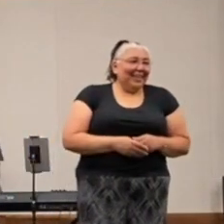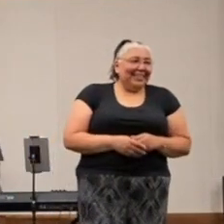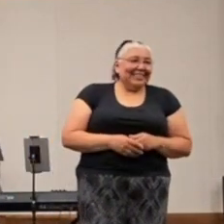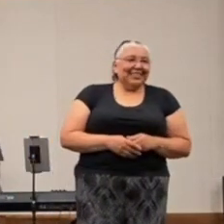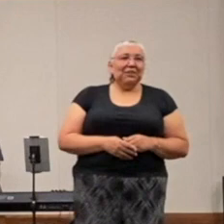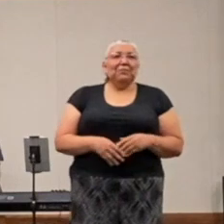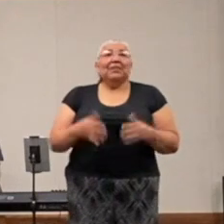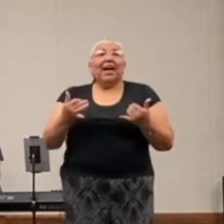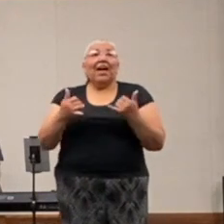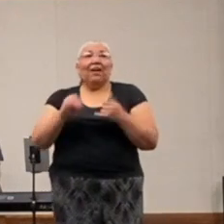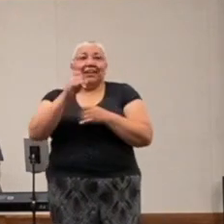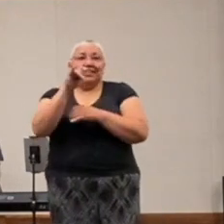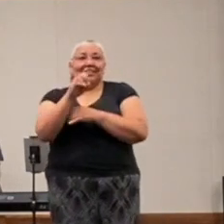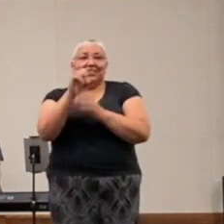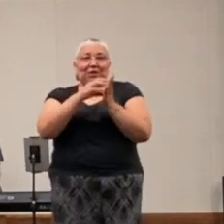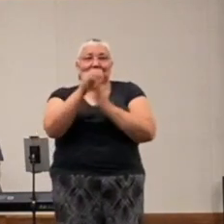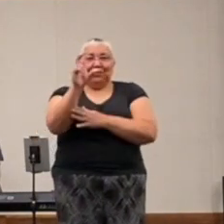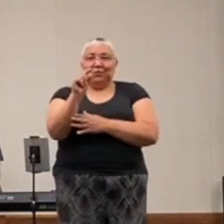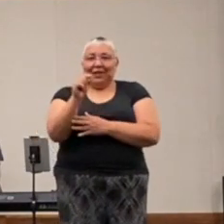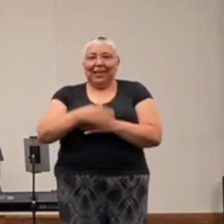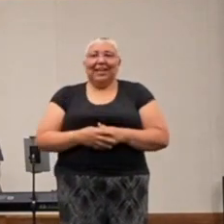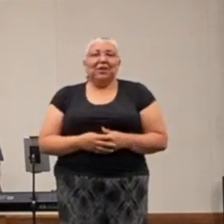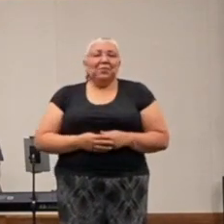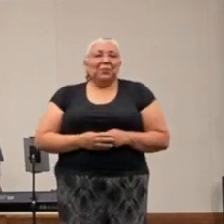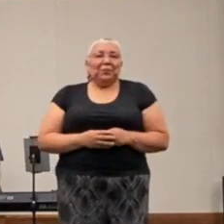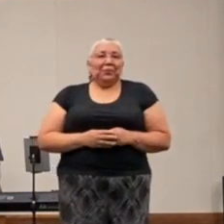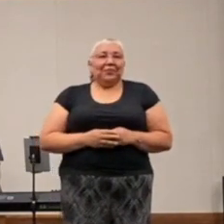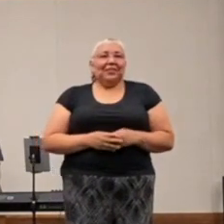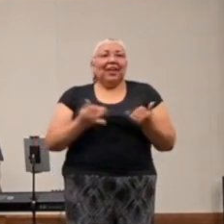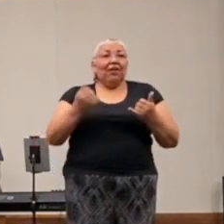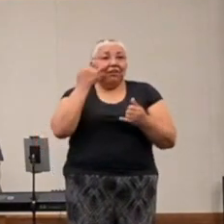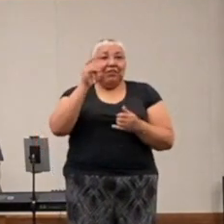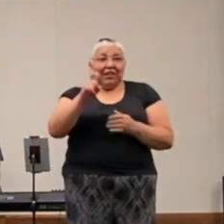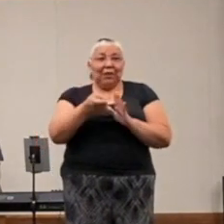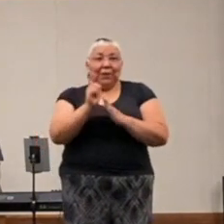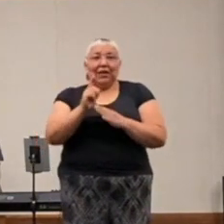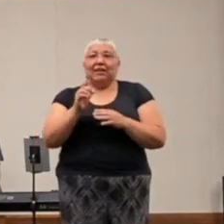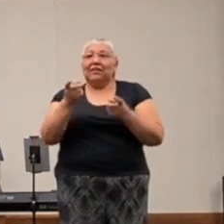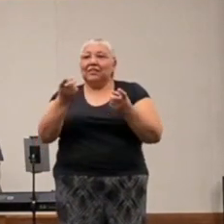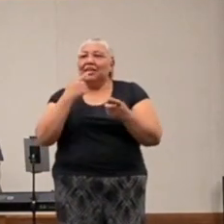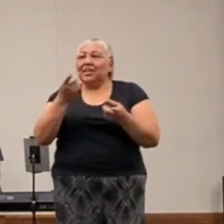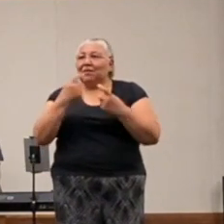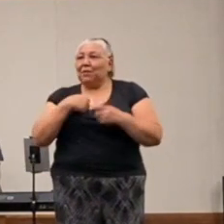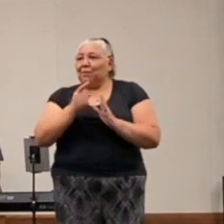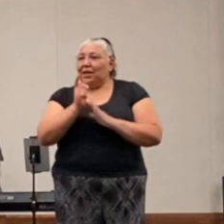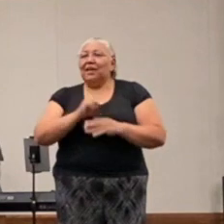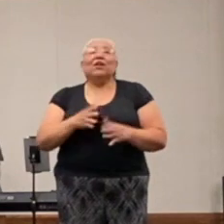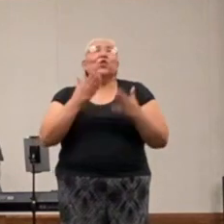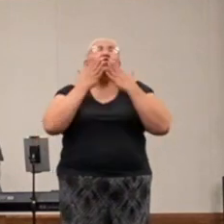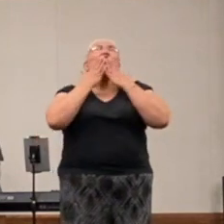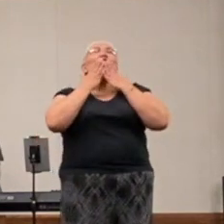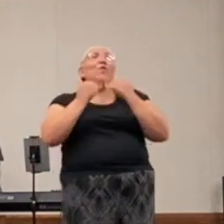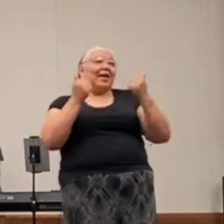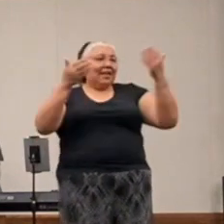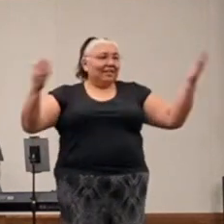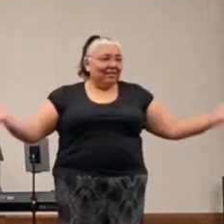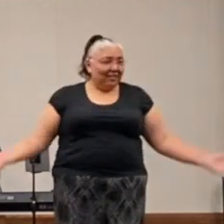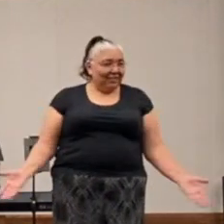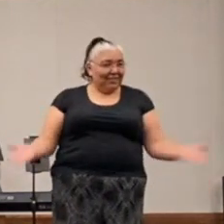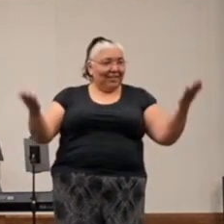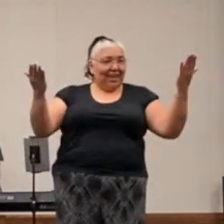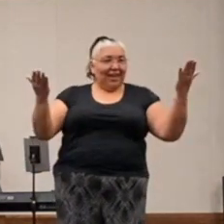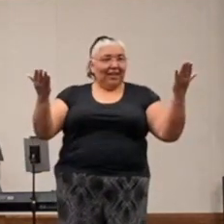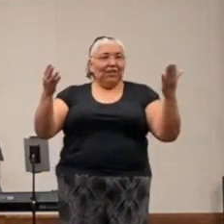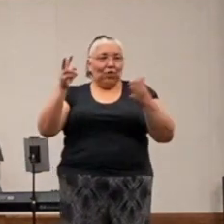So Exodus chapter 20, if you got it, say amen. Amen. If you need a minute, say, give me a minute. Sweet. Let's stand as we read